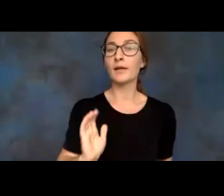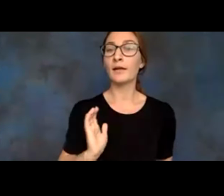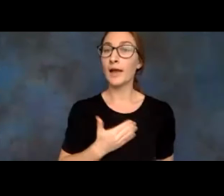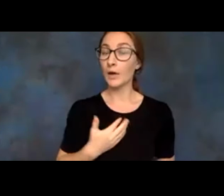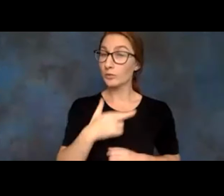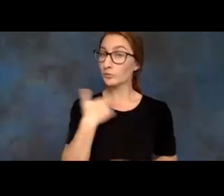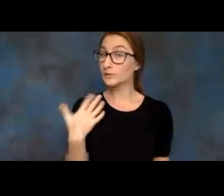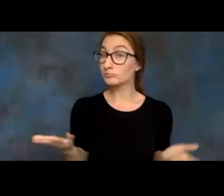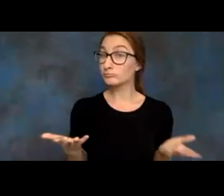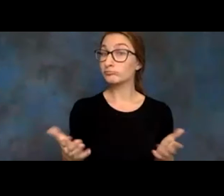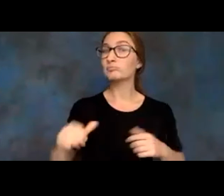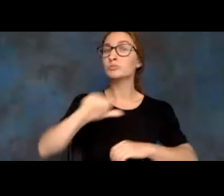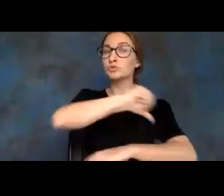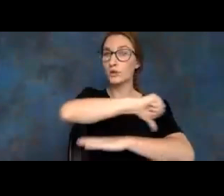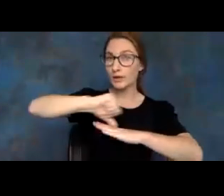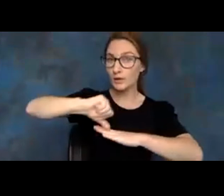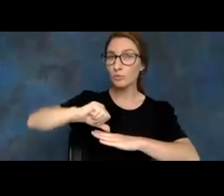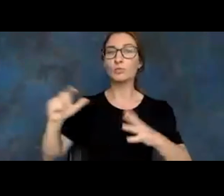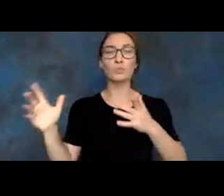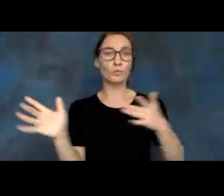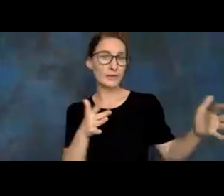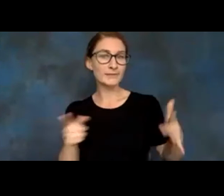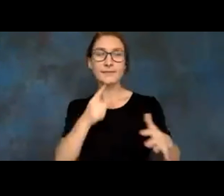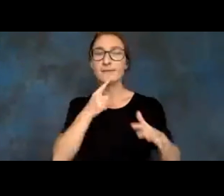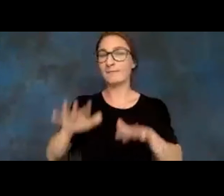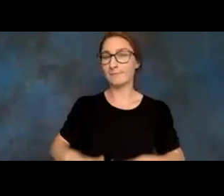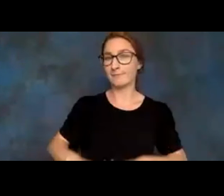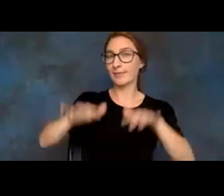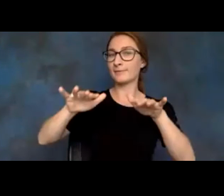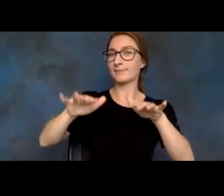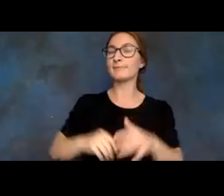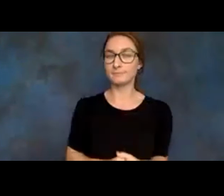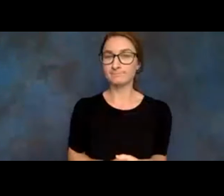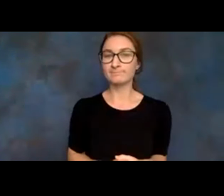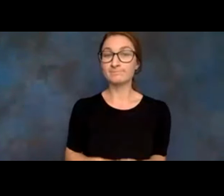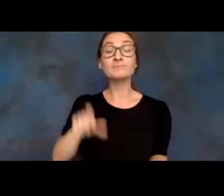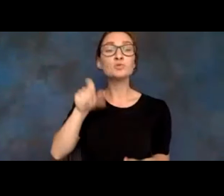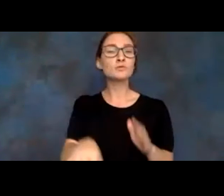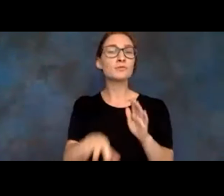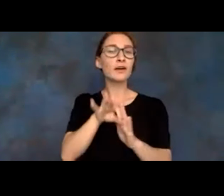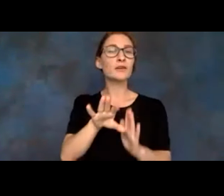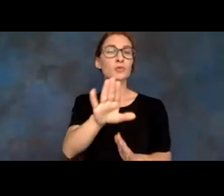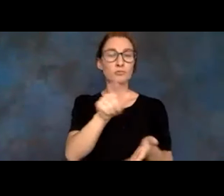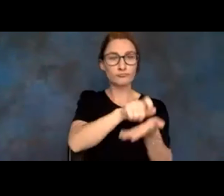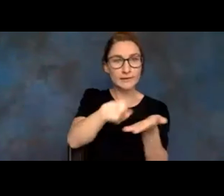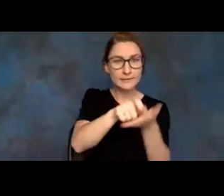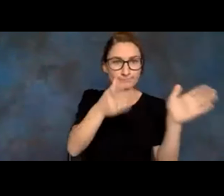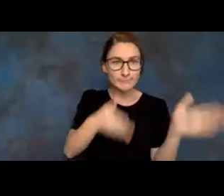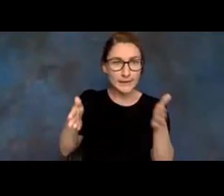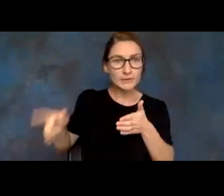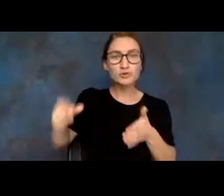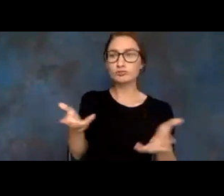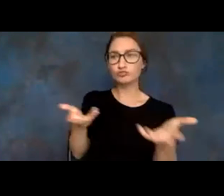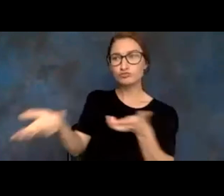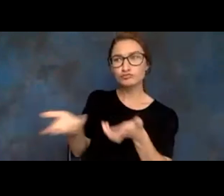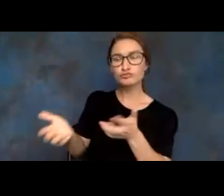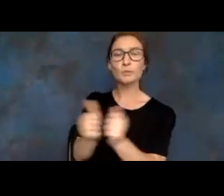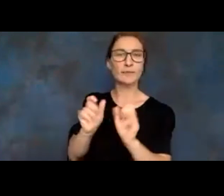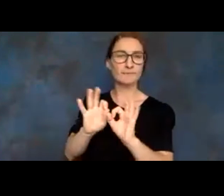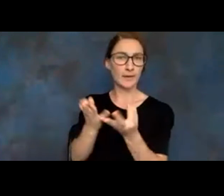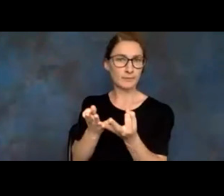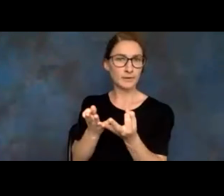and flooding. Make a written plan and share it with your family. Know if you'll